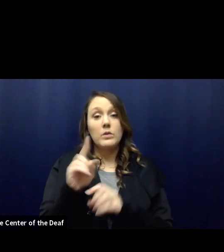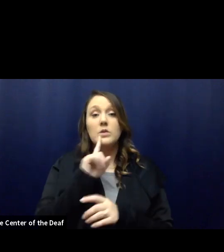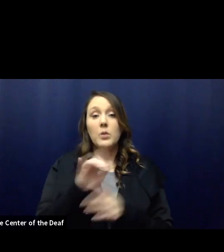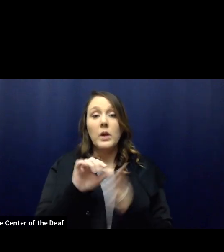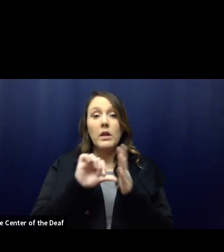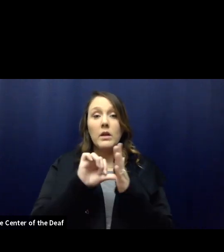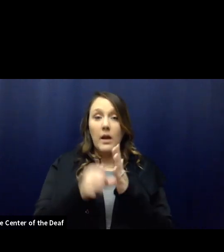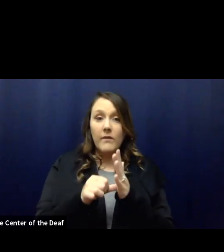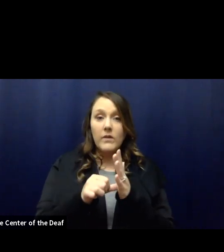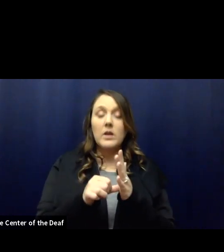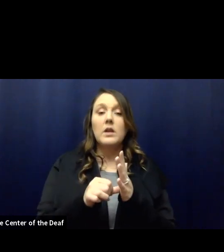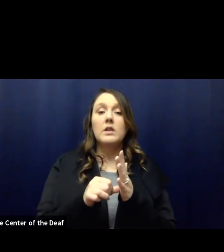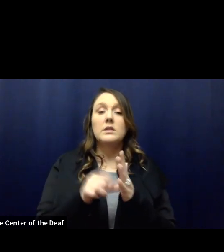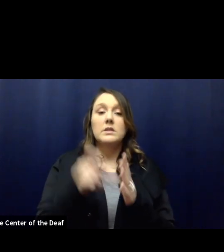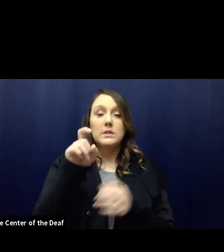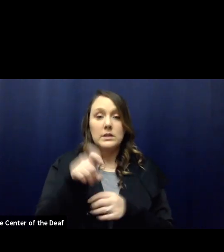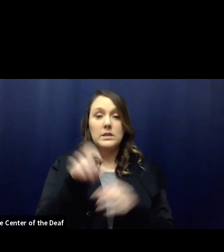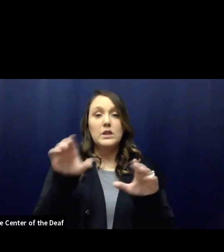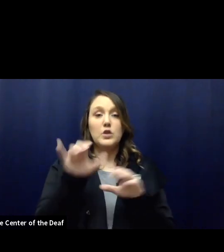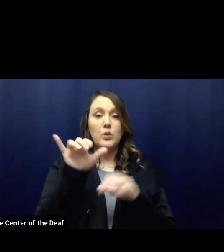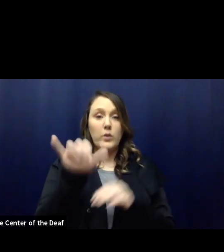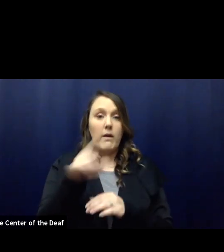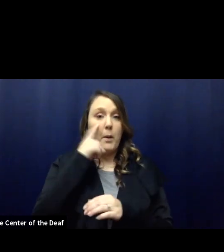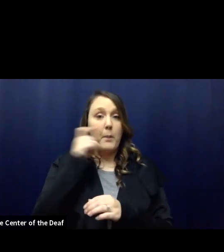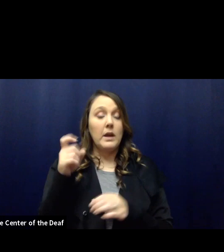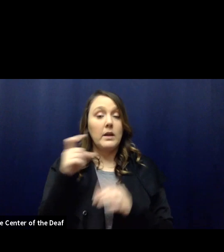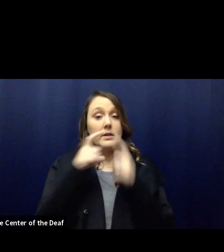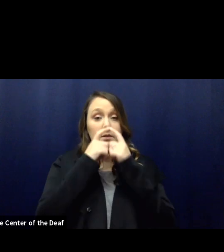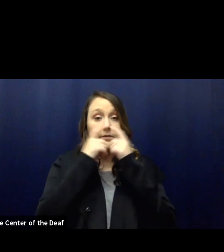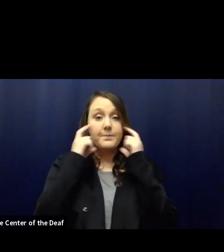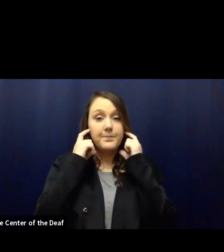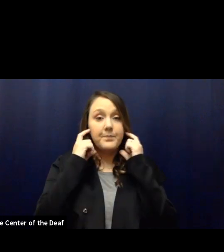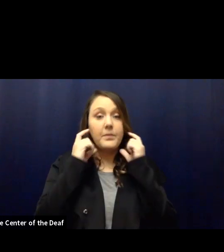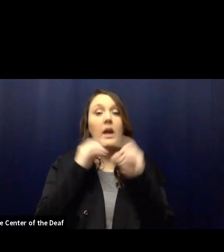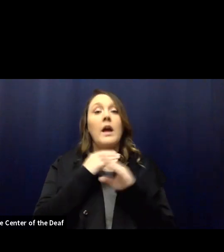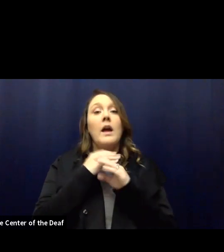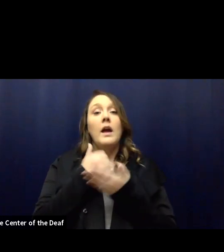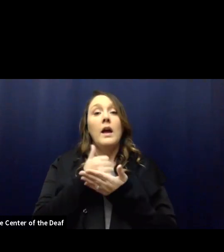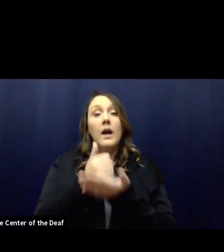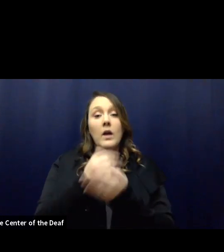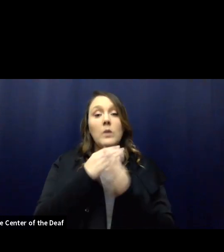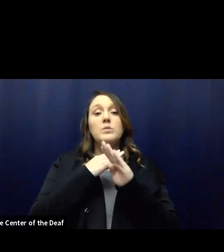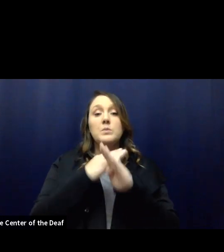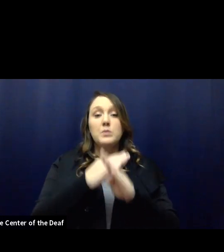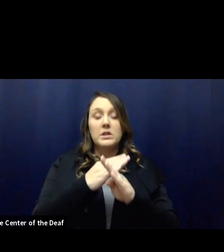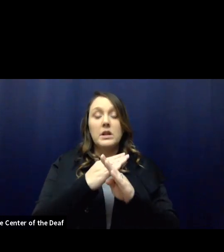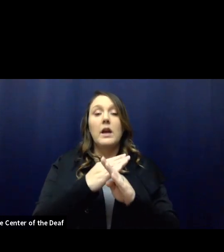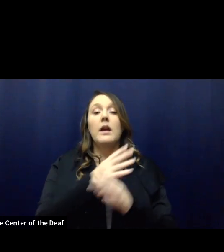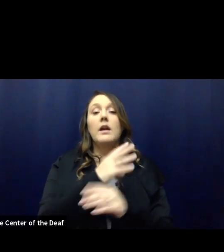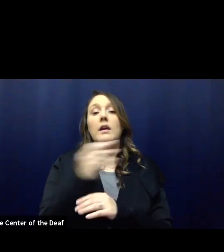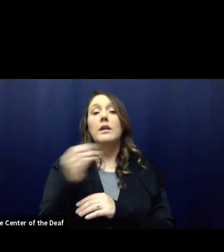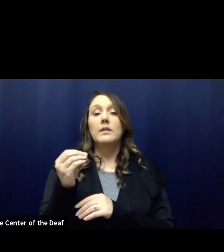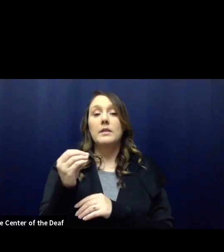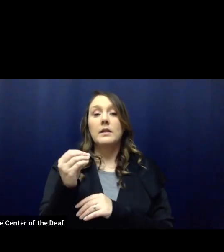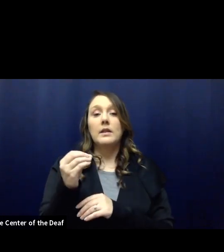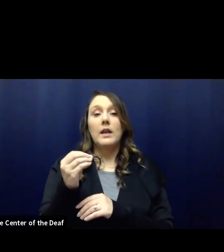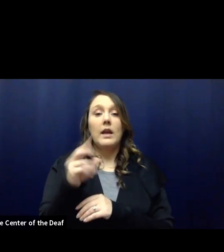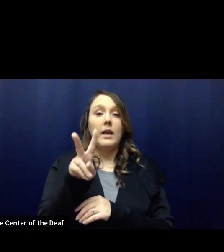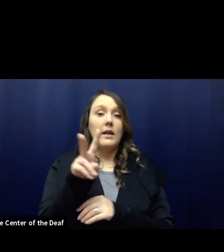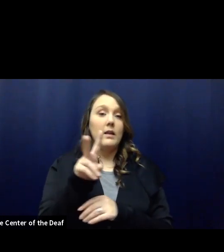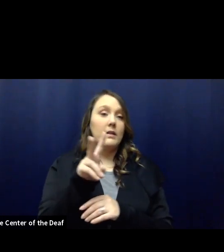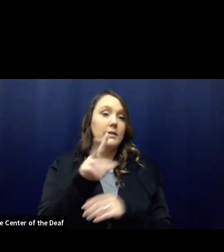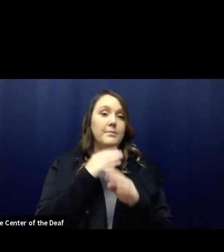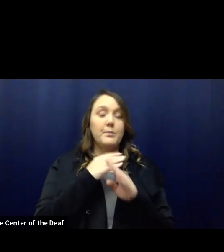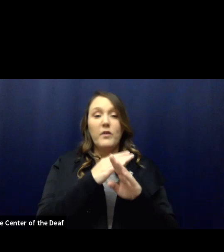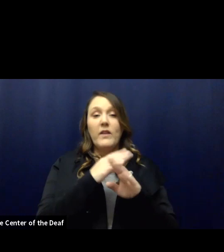and reemphasizes the need to do that, because again, the face coverings is helping to protect and keep the virus from leaving